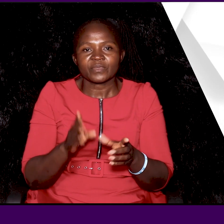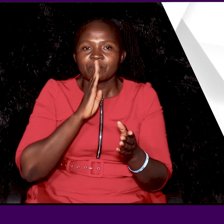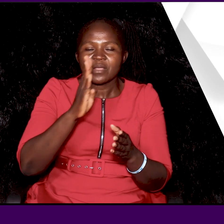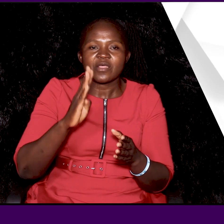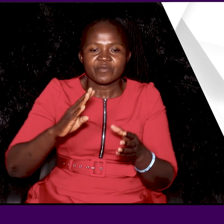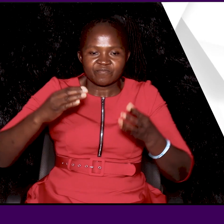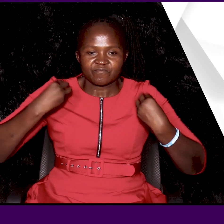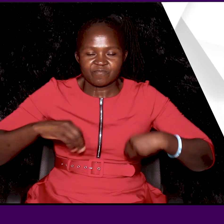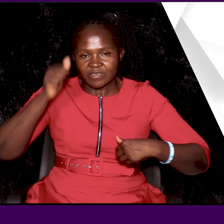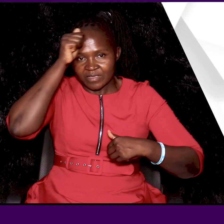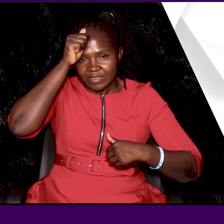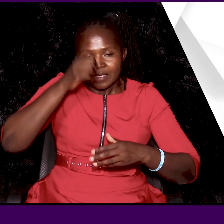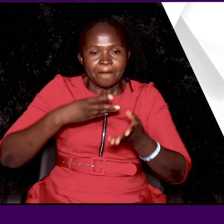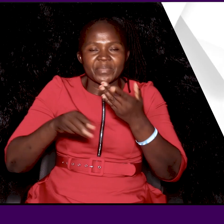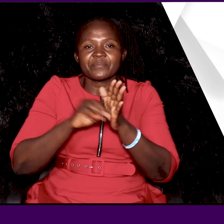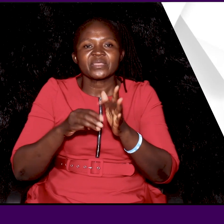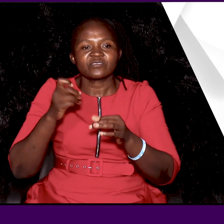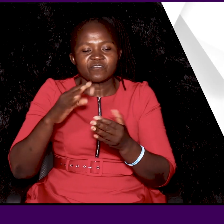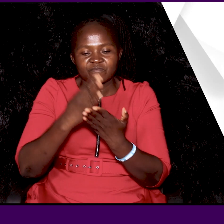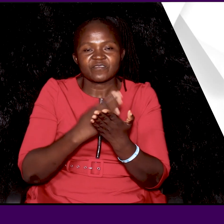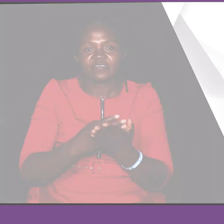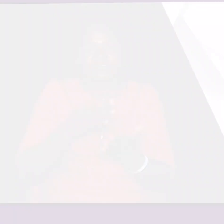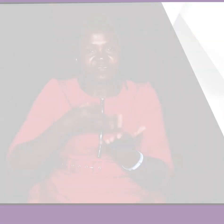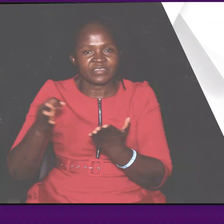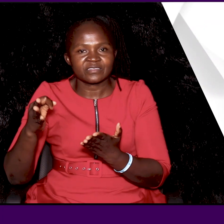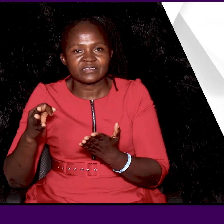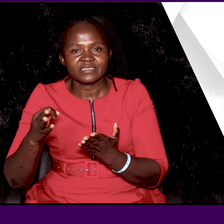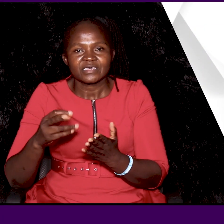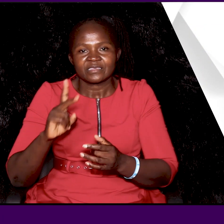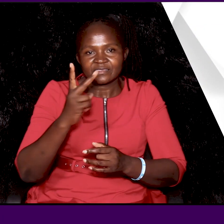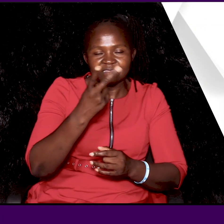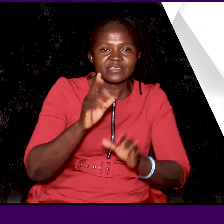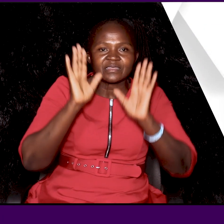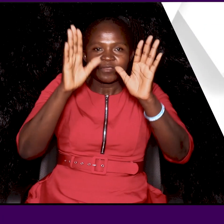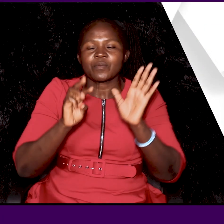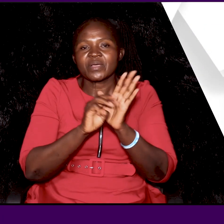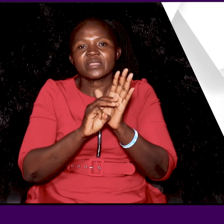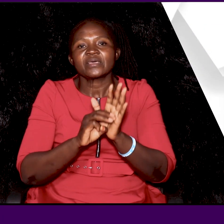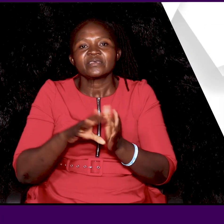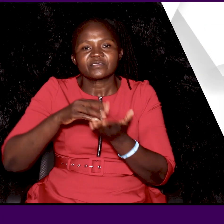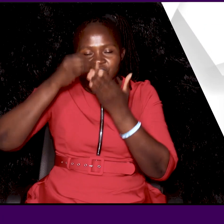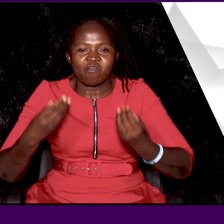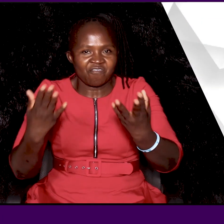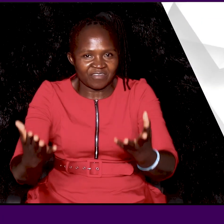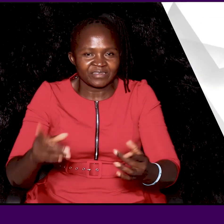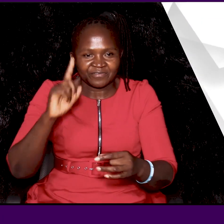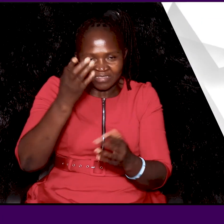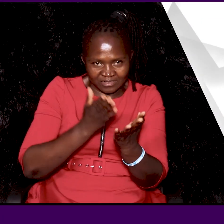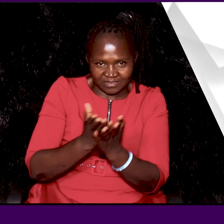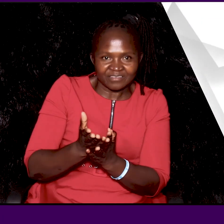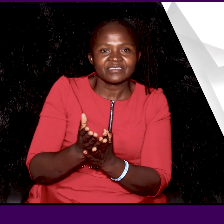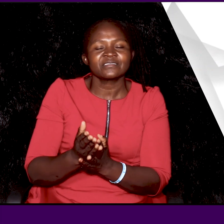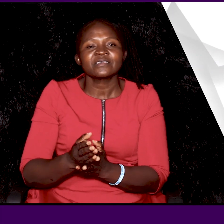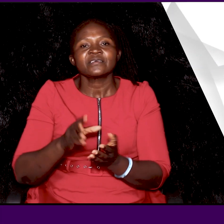academic dress, and payment of prescribed fee. The second core mandate is student affairs. The first service